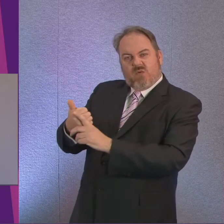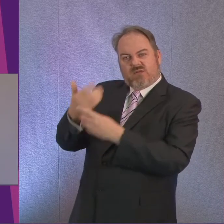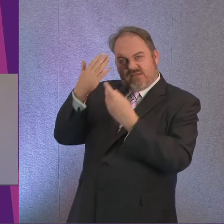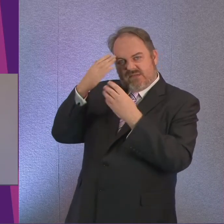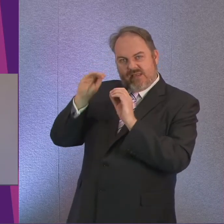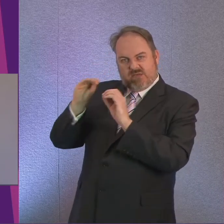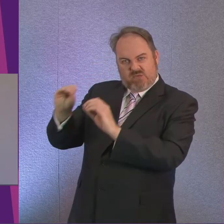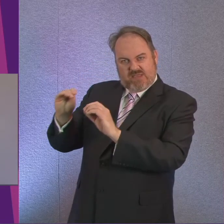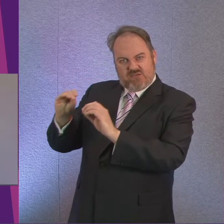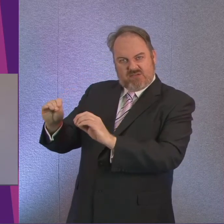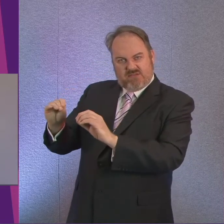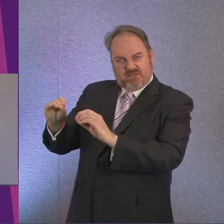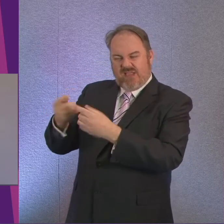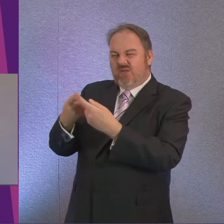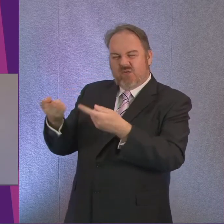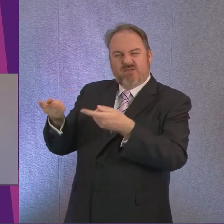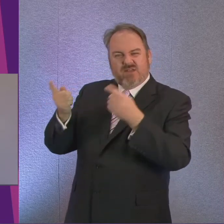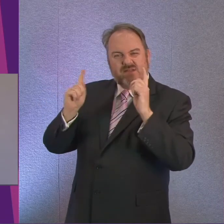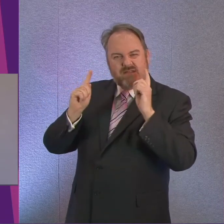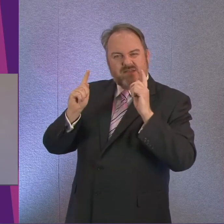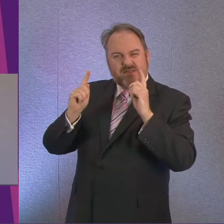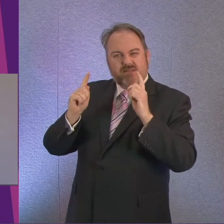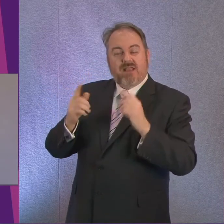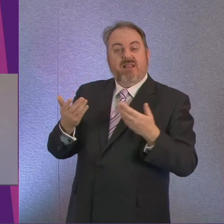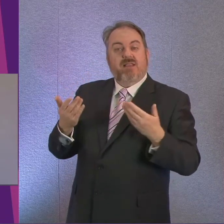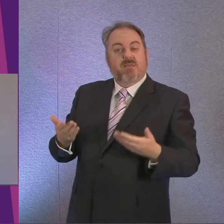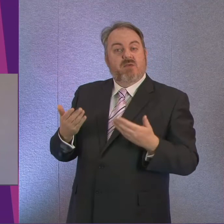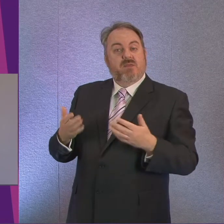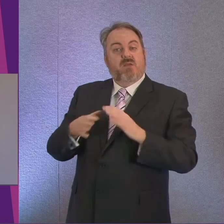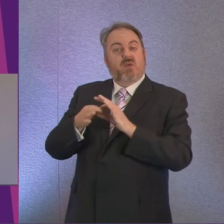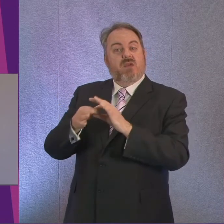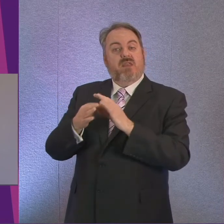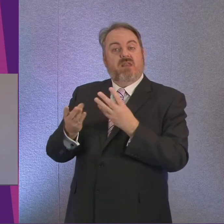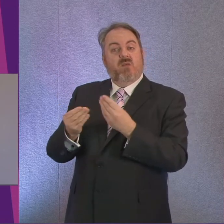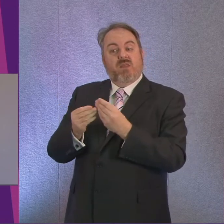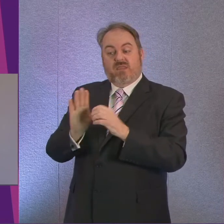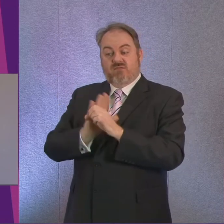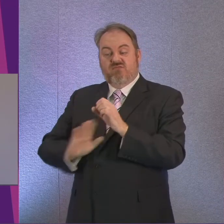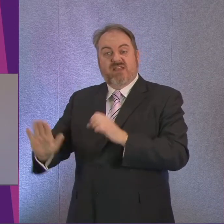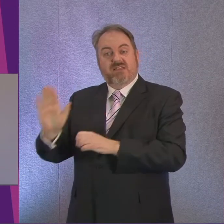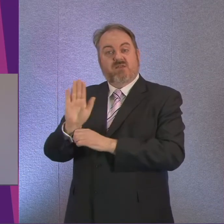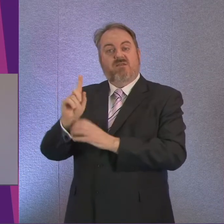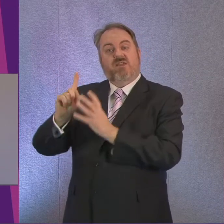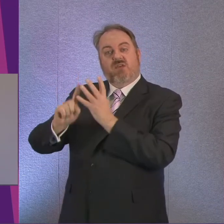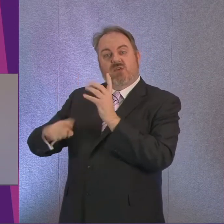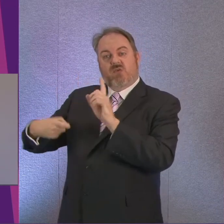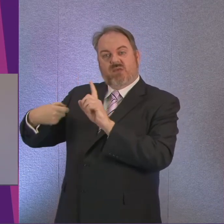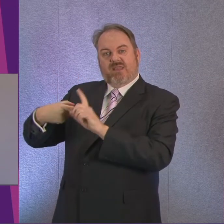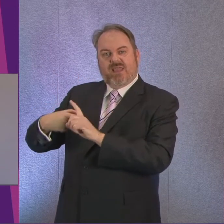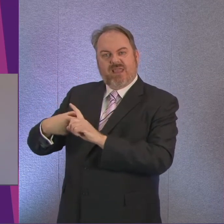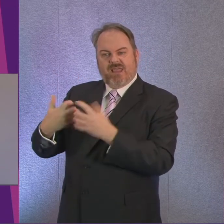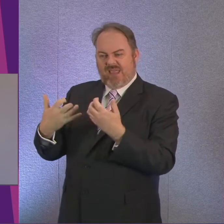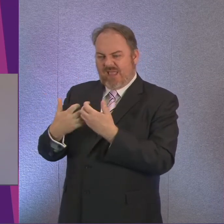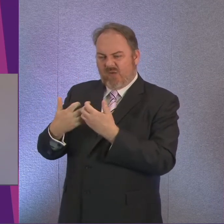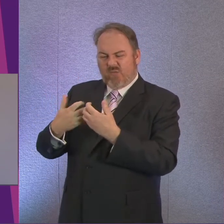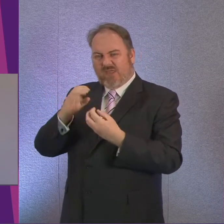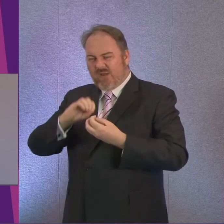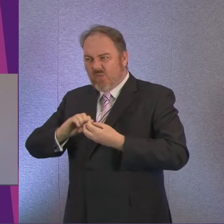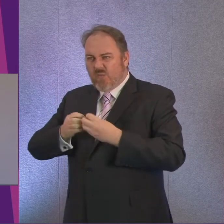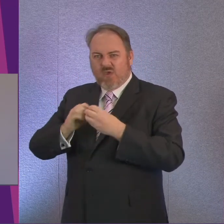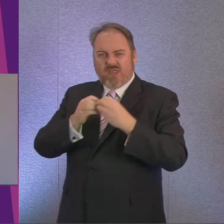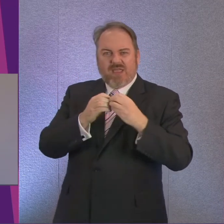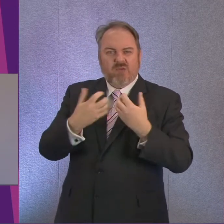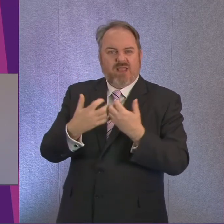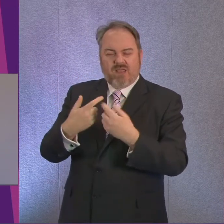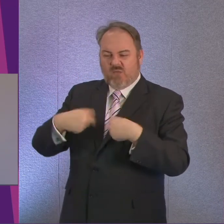those regular discussions, including today that I've been speaking to my UK counterparts, about what more can be done at UK level to help us make